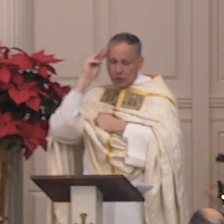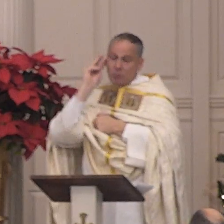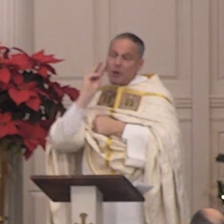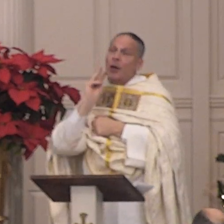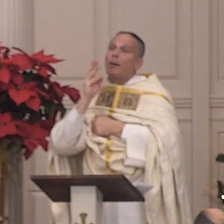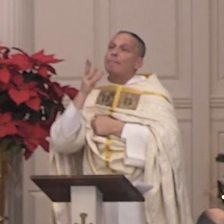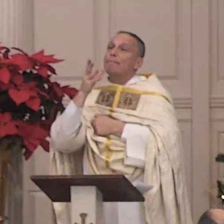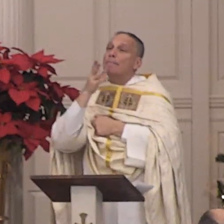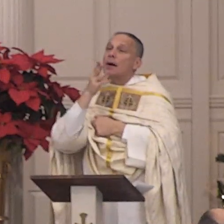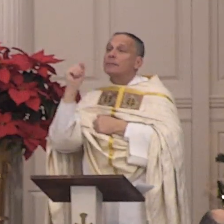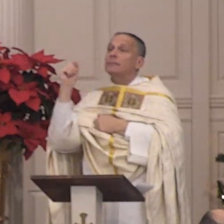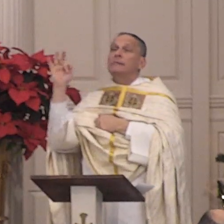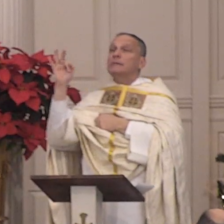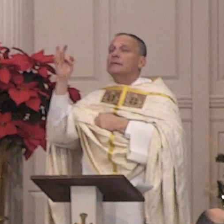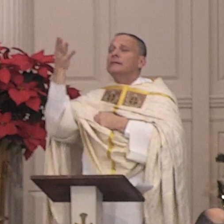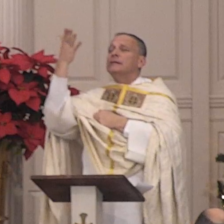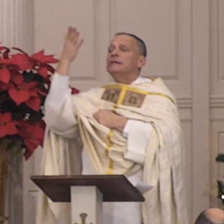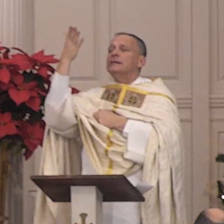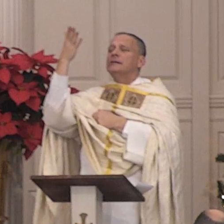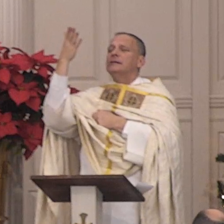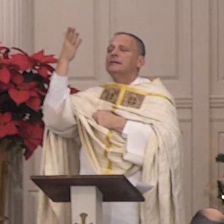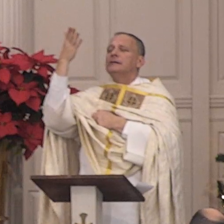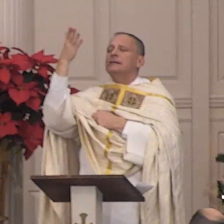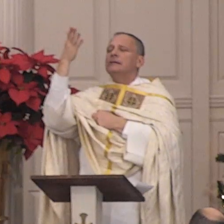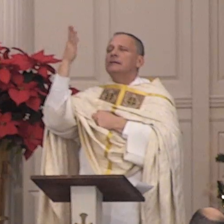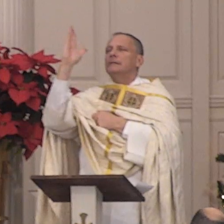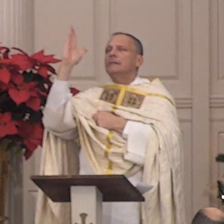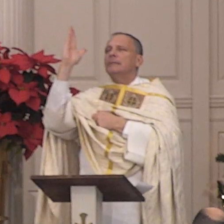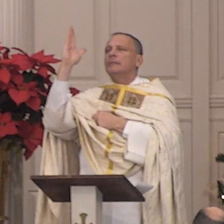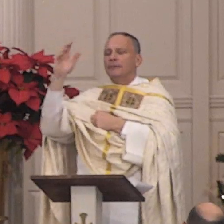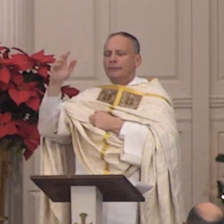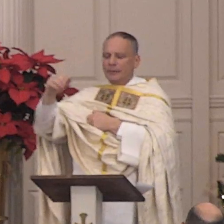the blessed ever Virgin Mary,